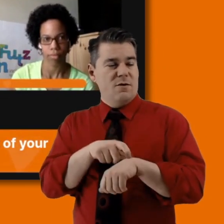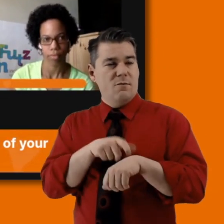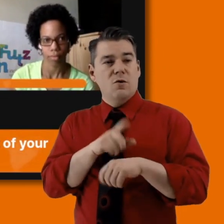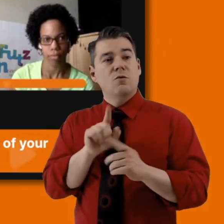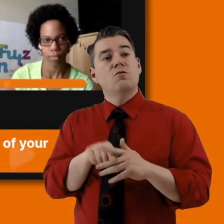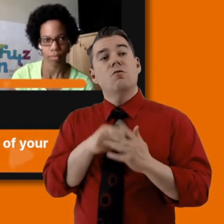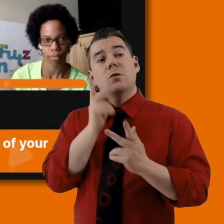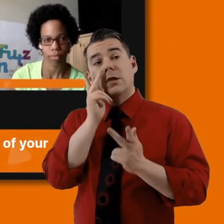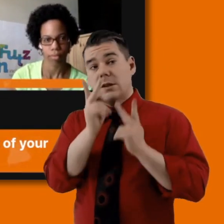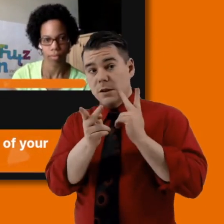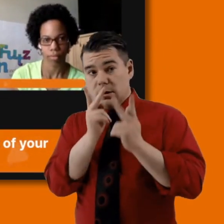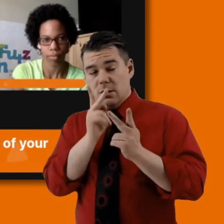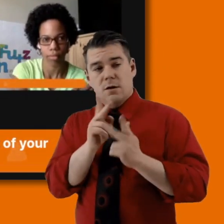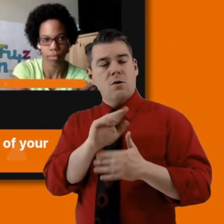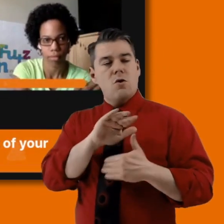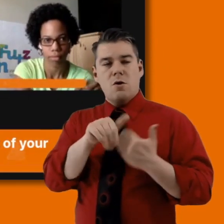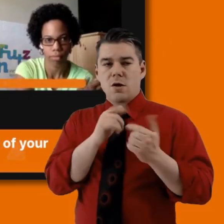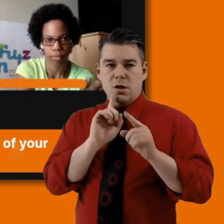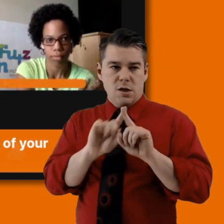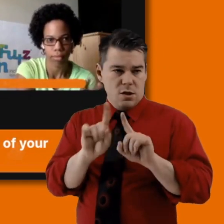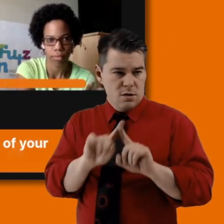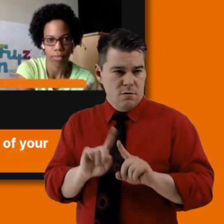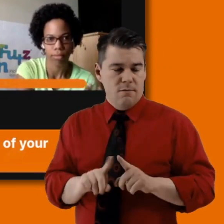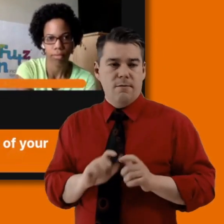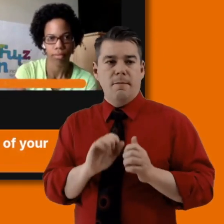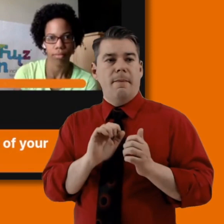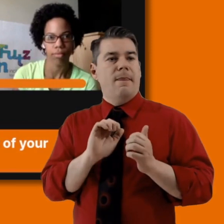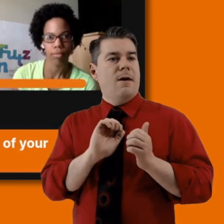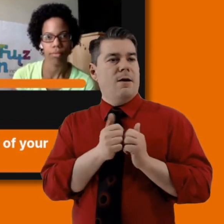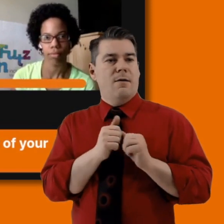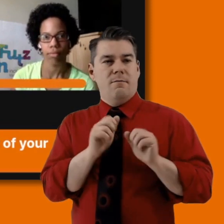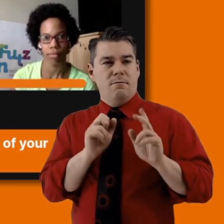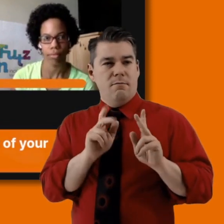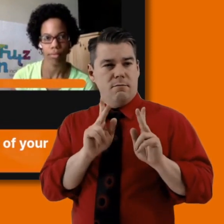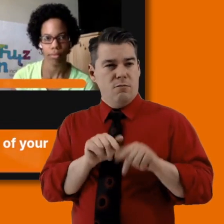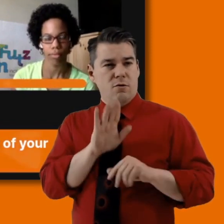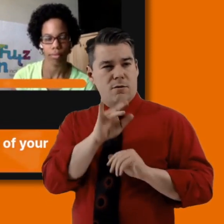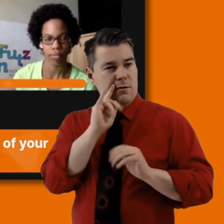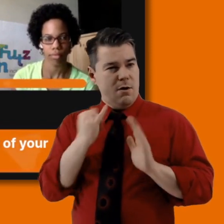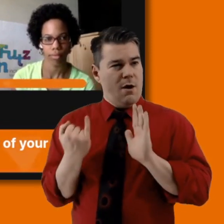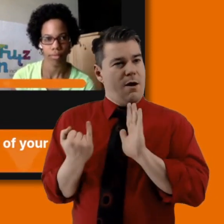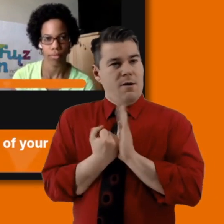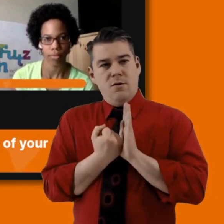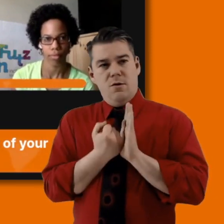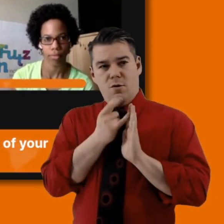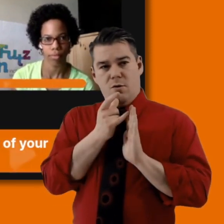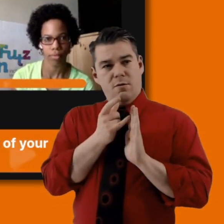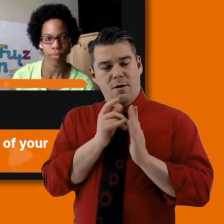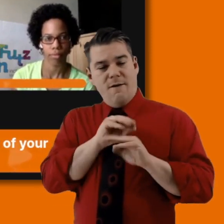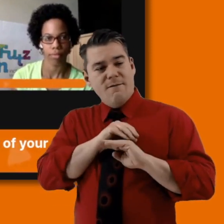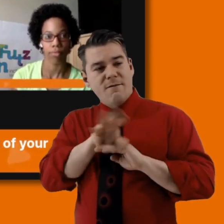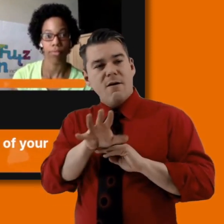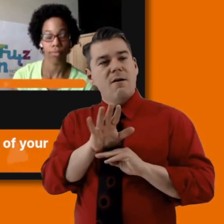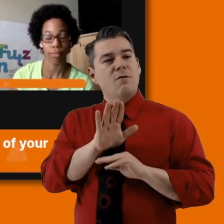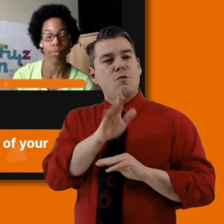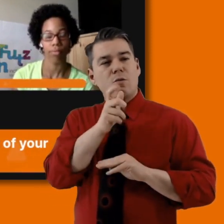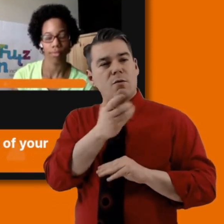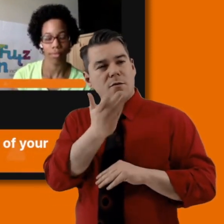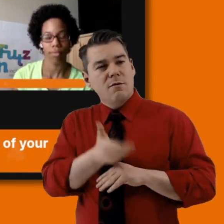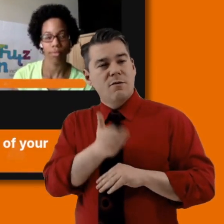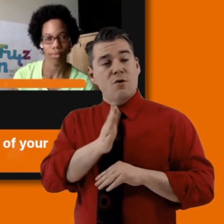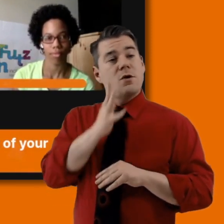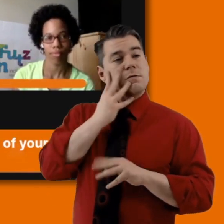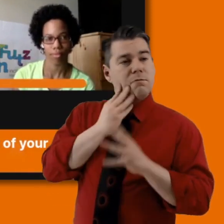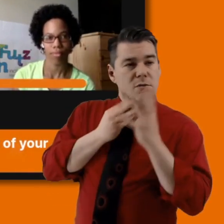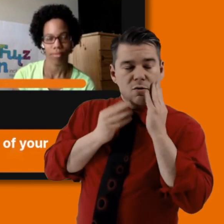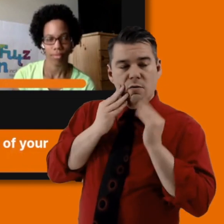to see all the different ways that a person's identity colors who they are, and their experiences color who